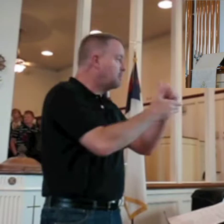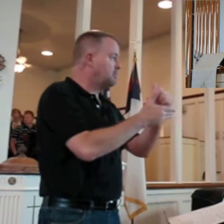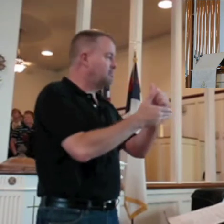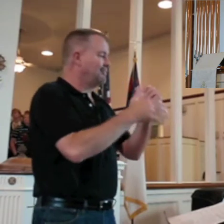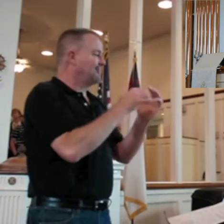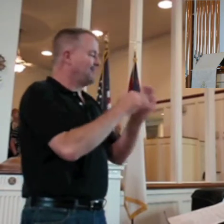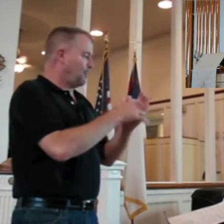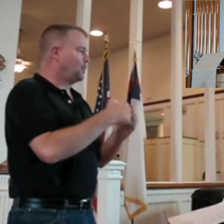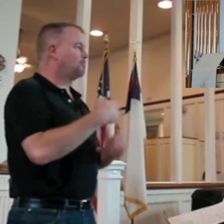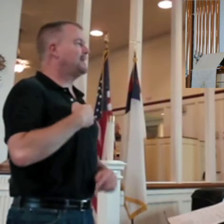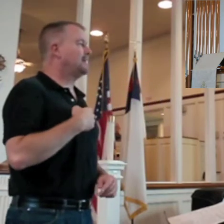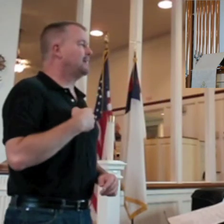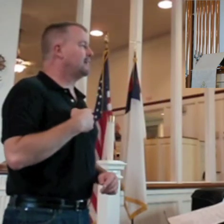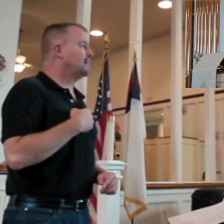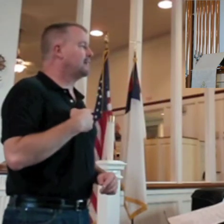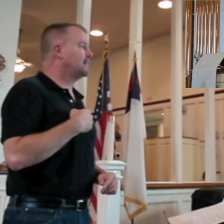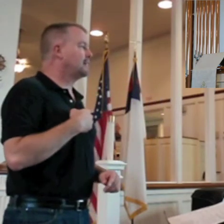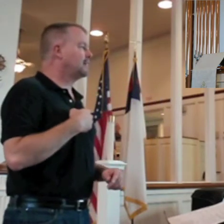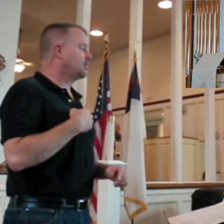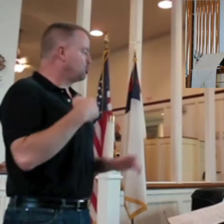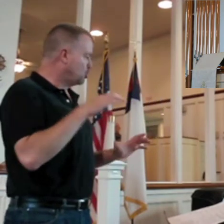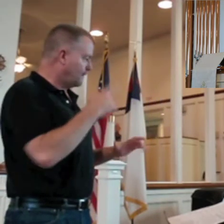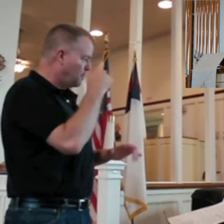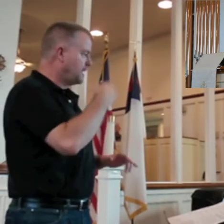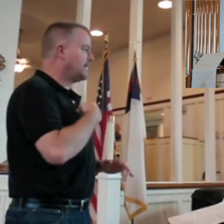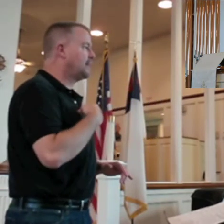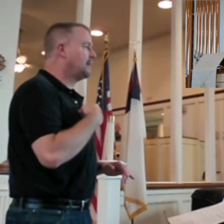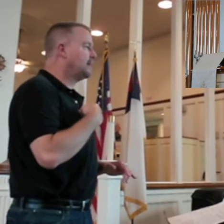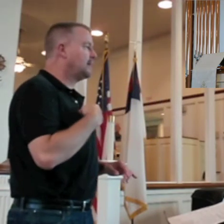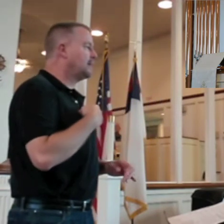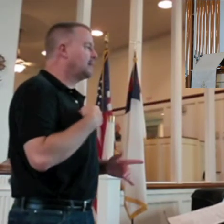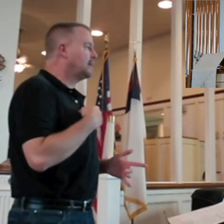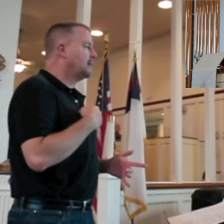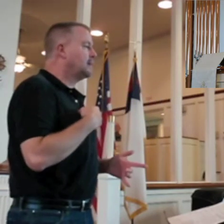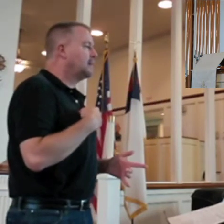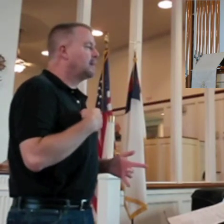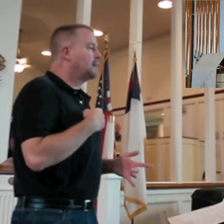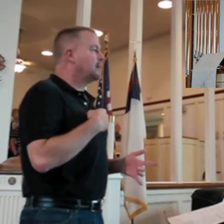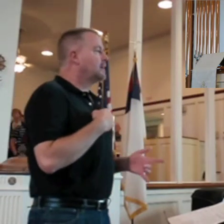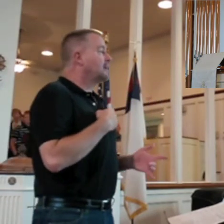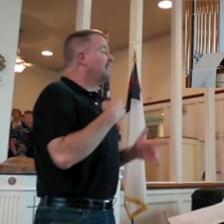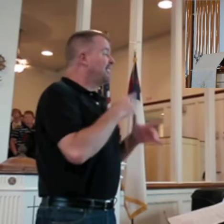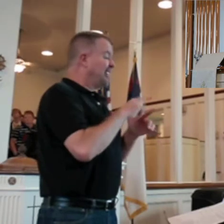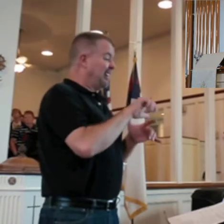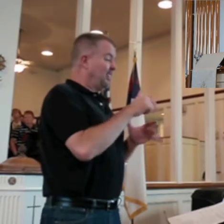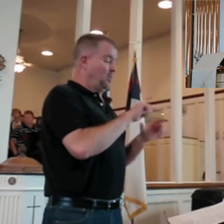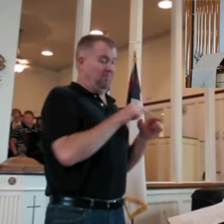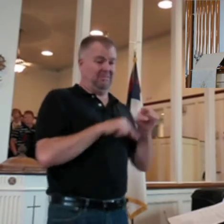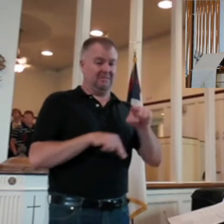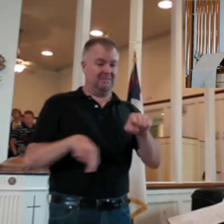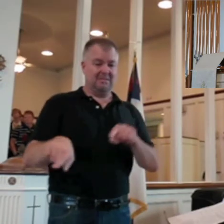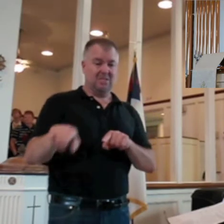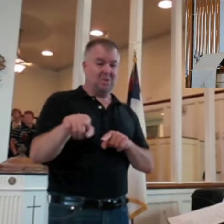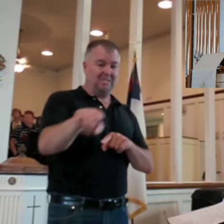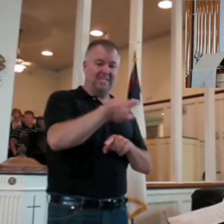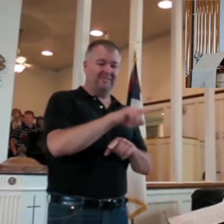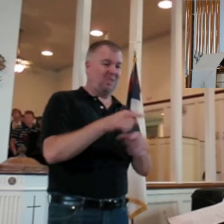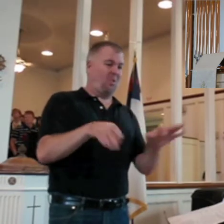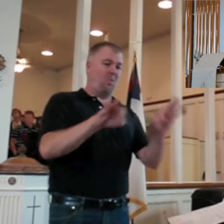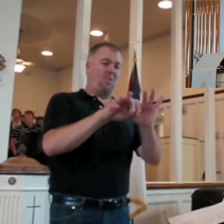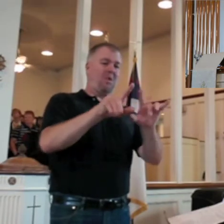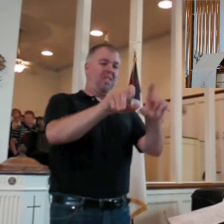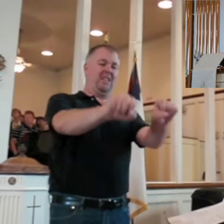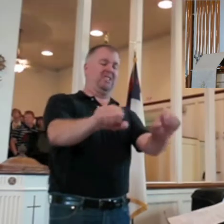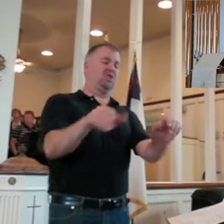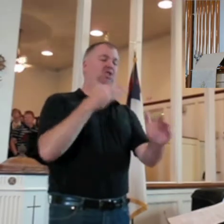or ignored, that was me. You did it to me. Then he'll look to the goats, the ones on his left. He'll